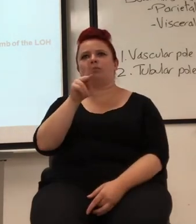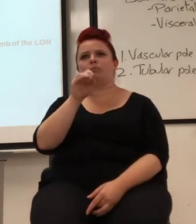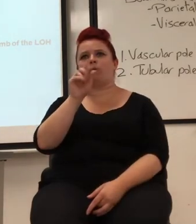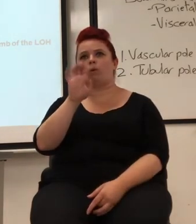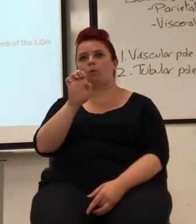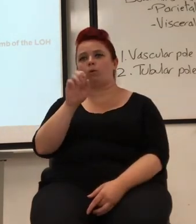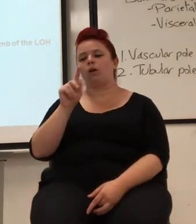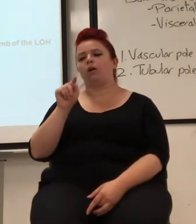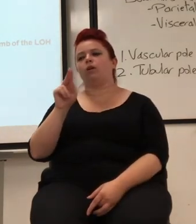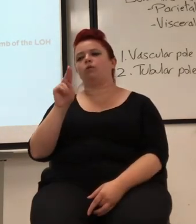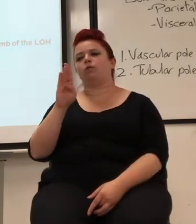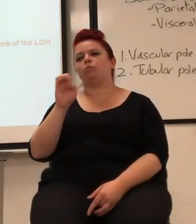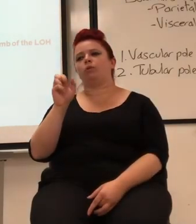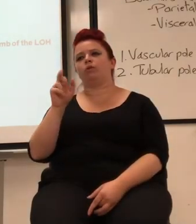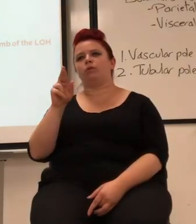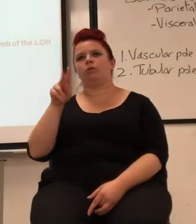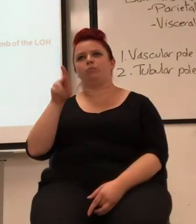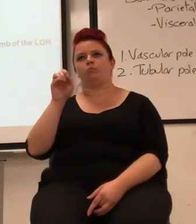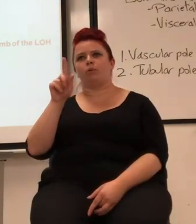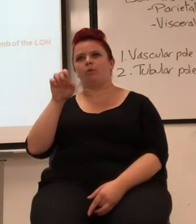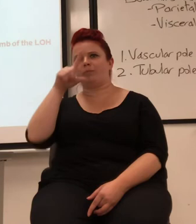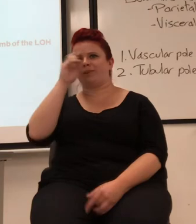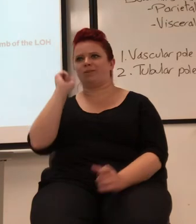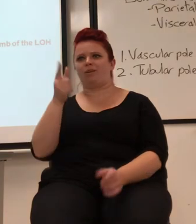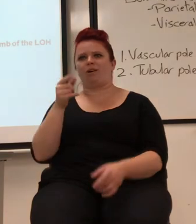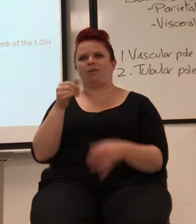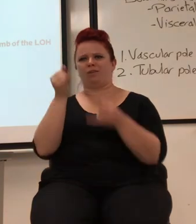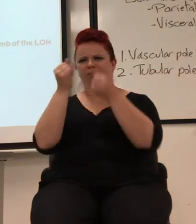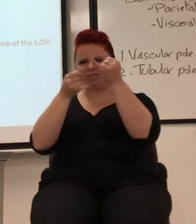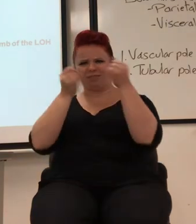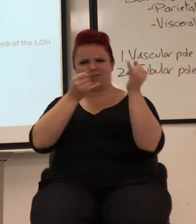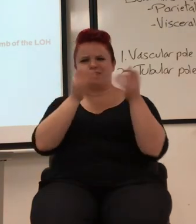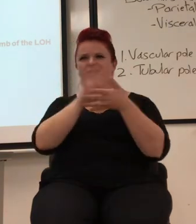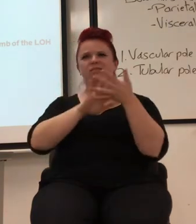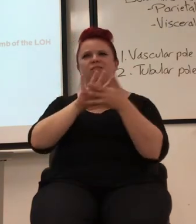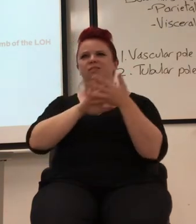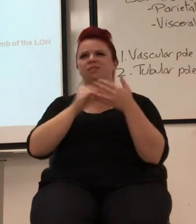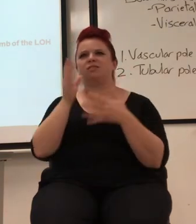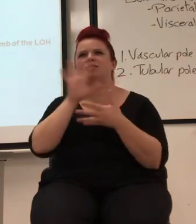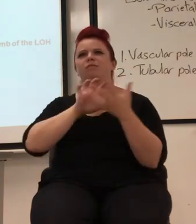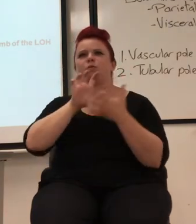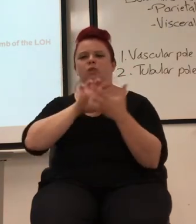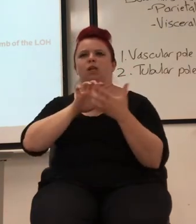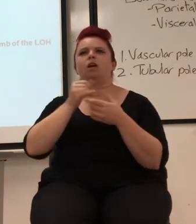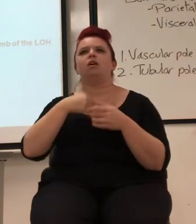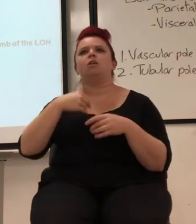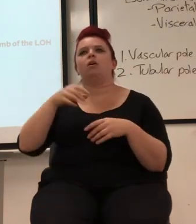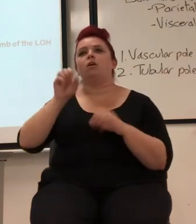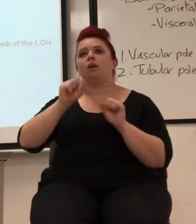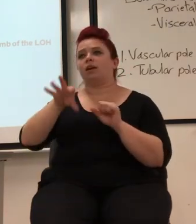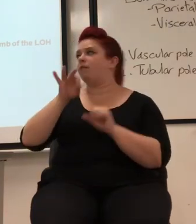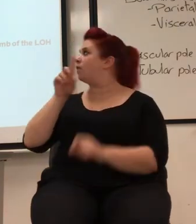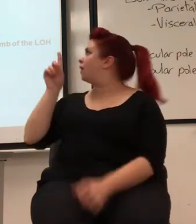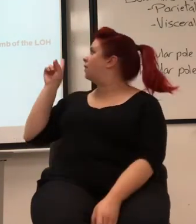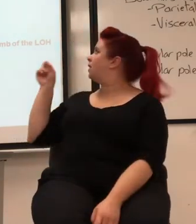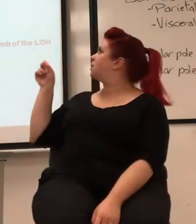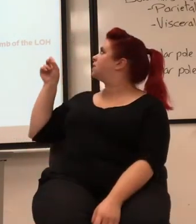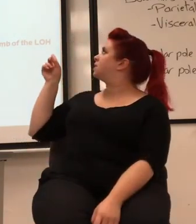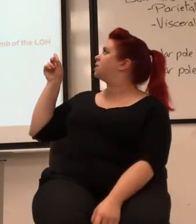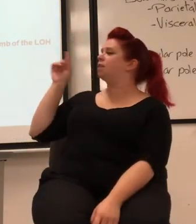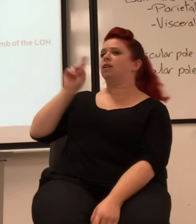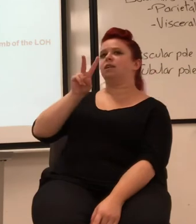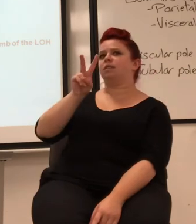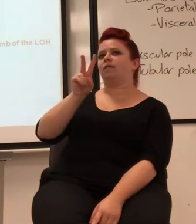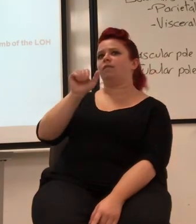because all the convoluted tubes make it confusing. So if I can just, my eye can find that, that's the